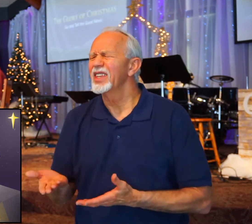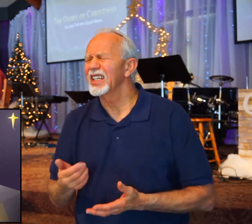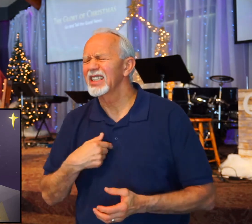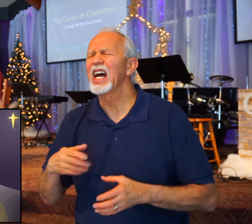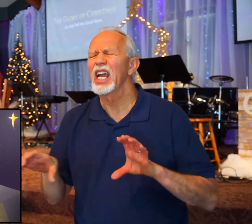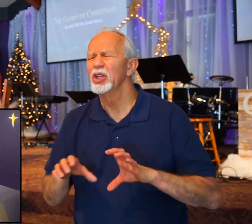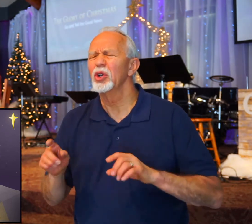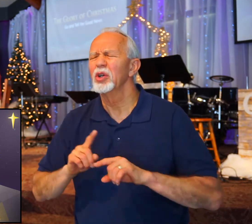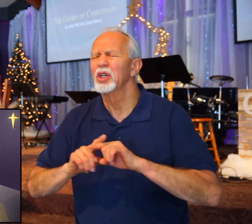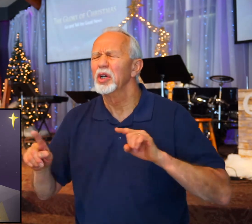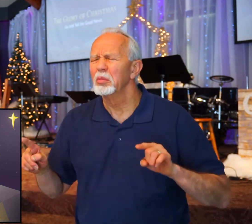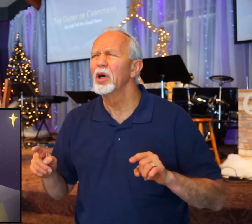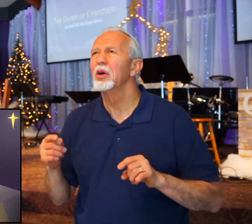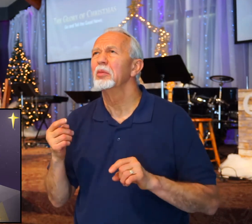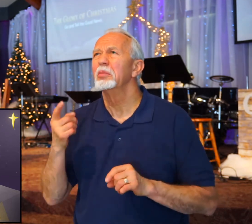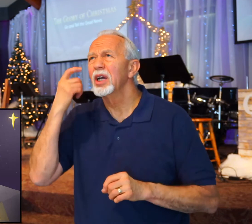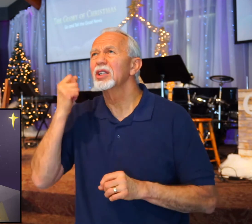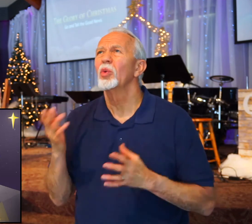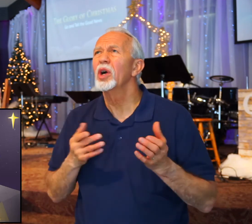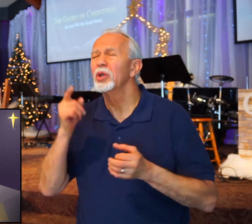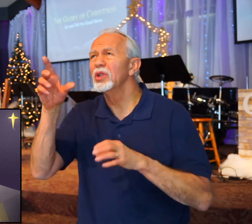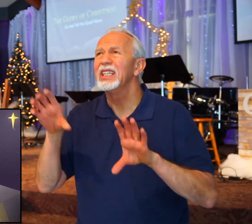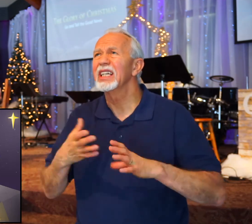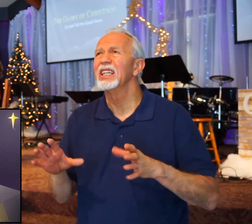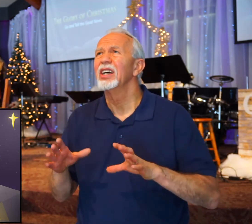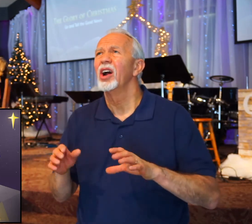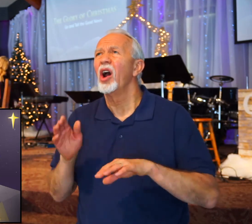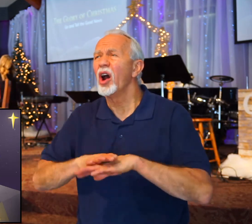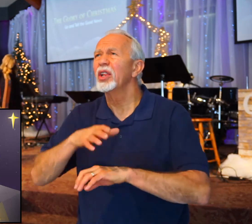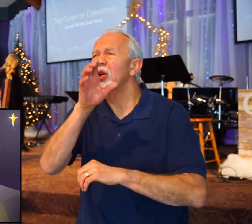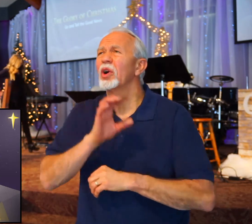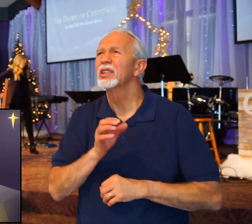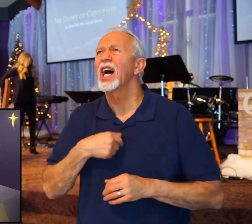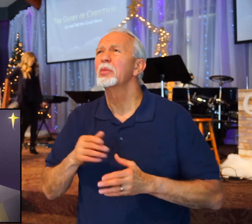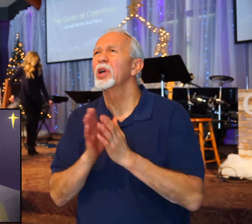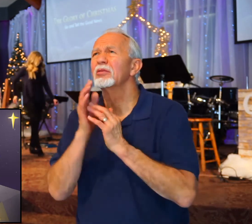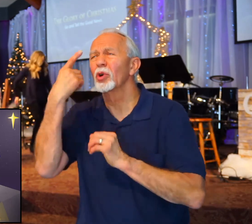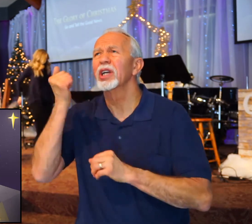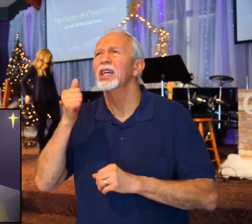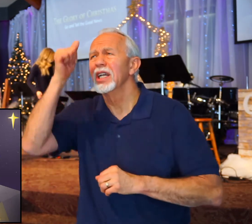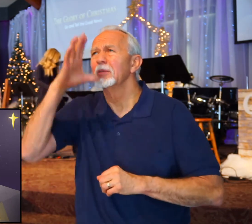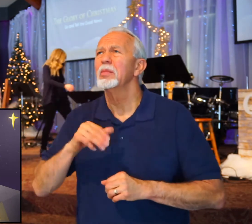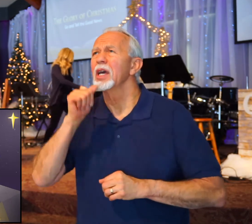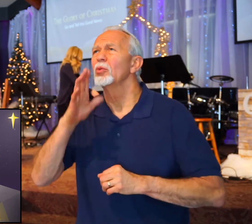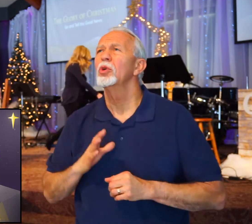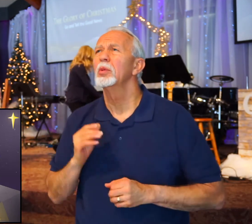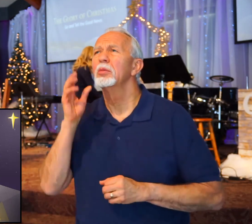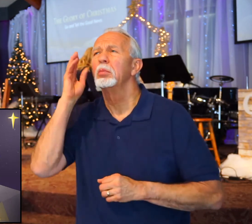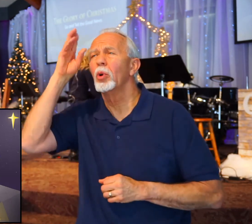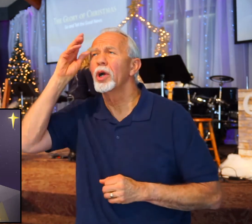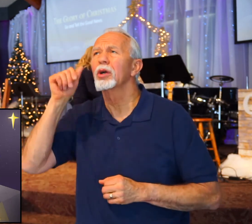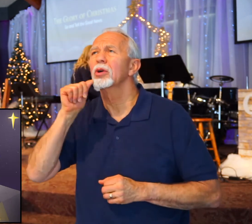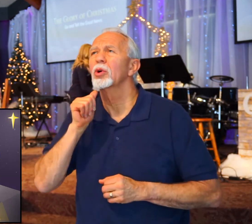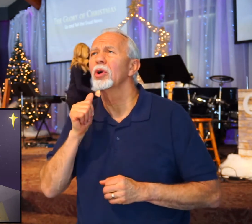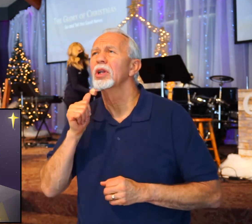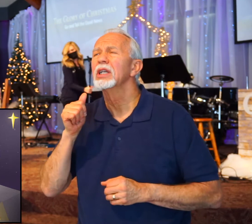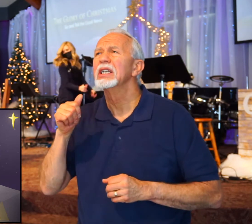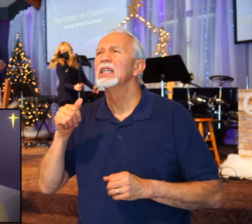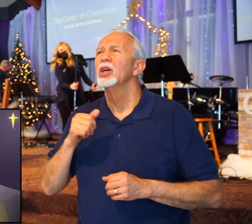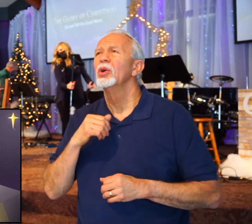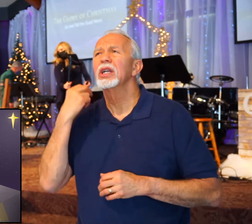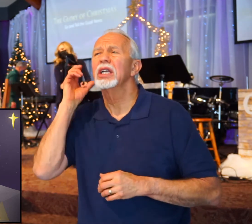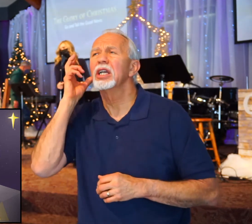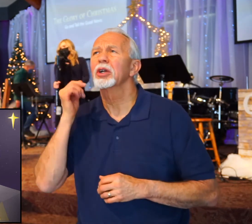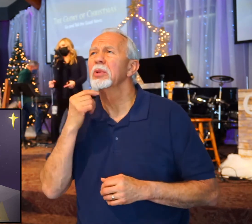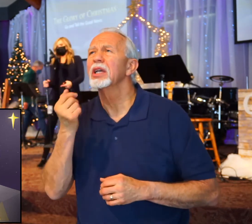but because of what you have done on the cross. Lord, I pray for any man, woman, boy, or girl within the sound of my voice who